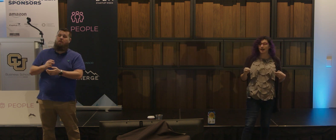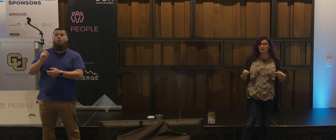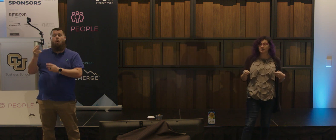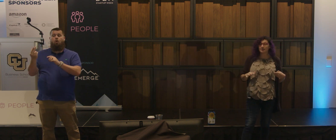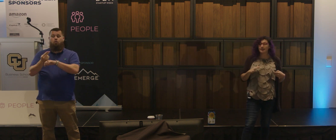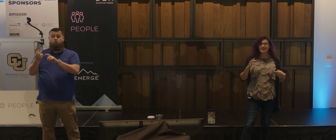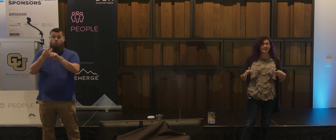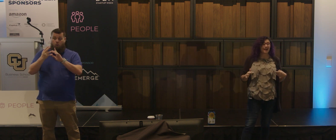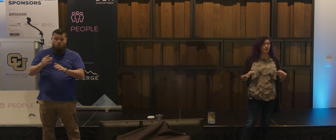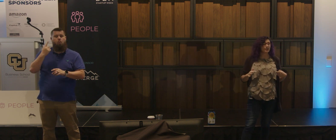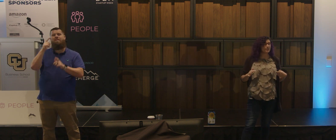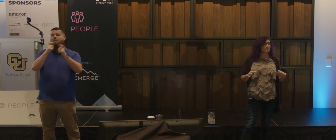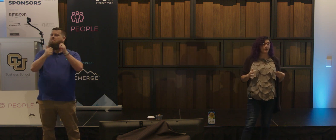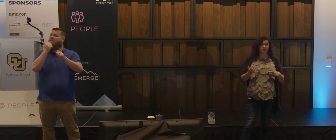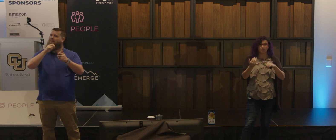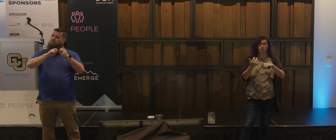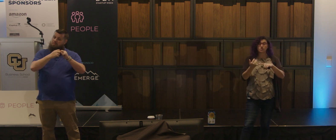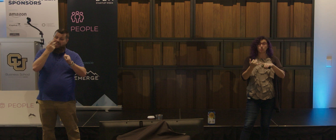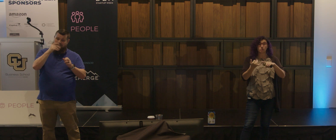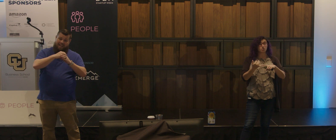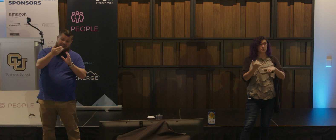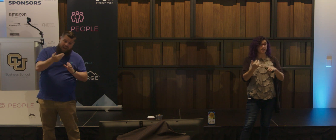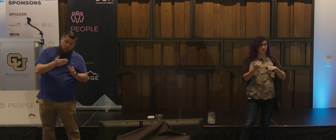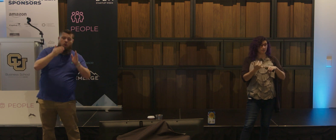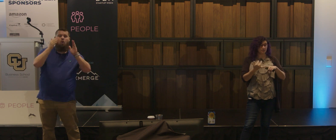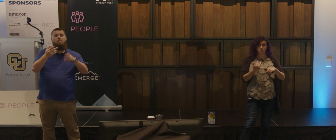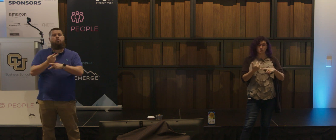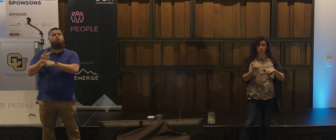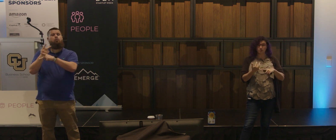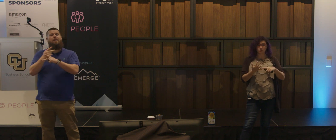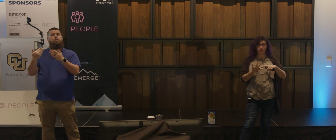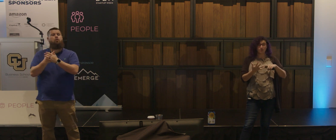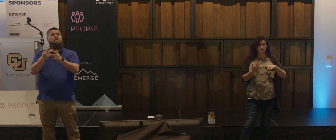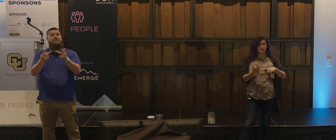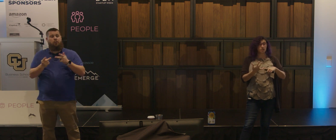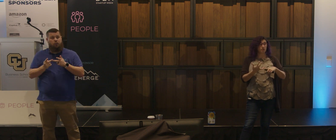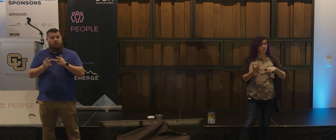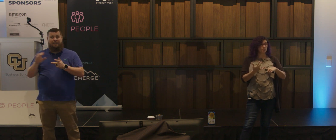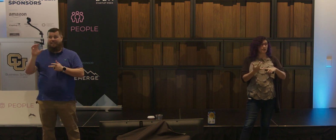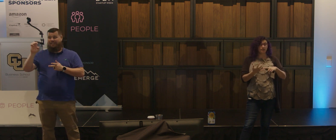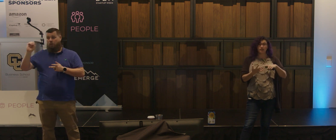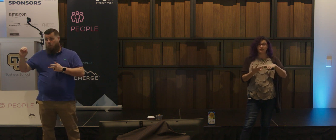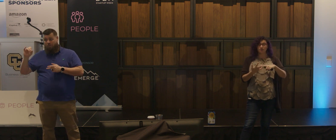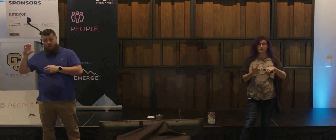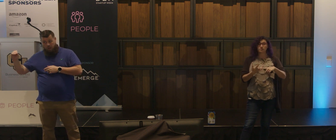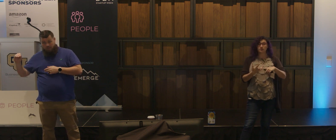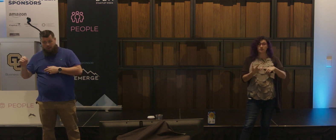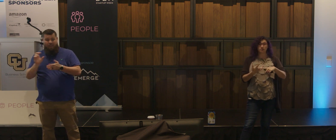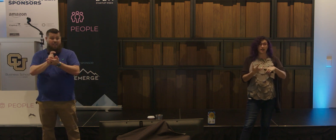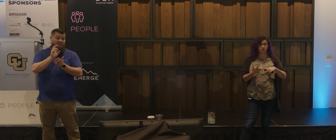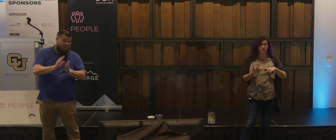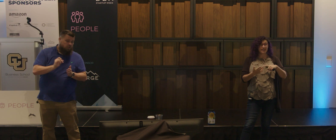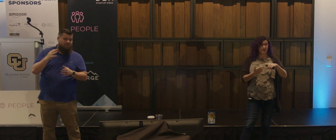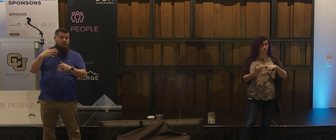issues I see in hiring is that the person who is supervising this new position, the CEO of the company, the investor,